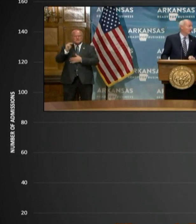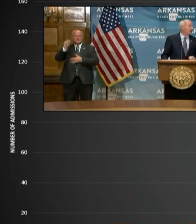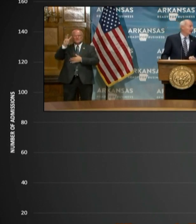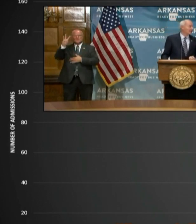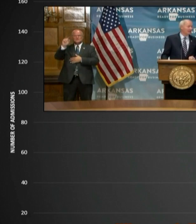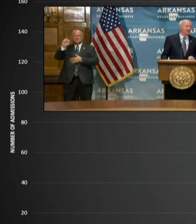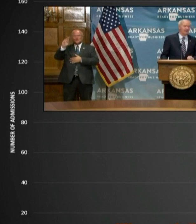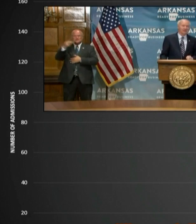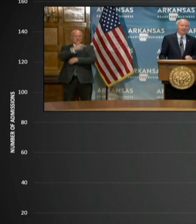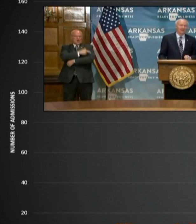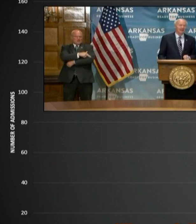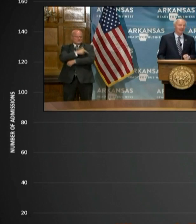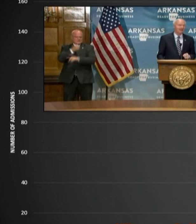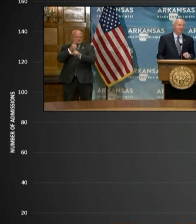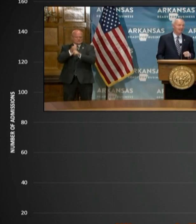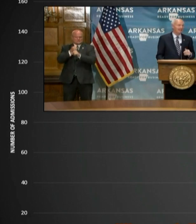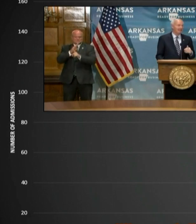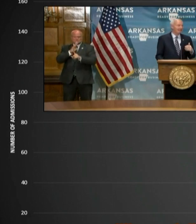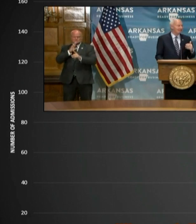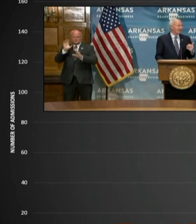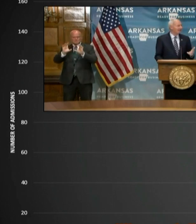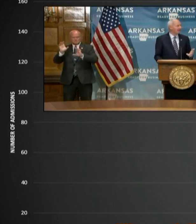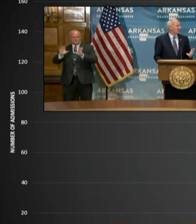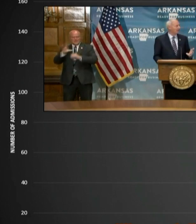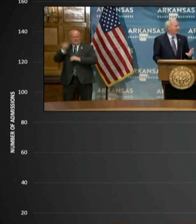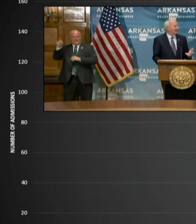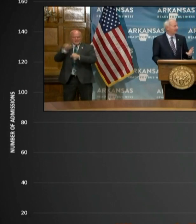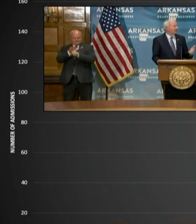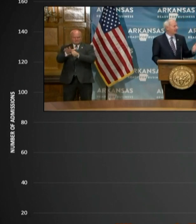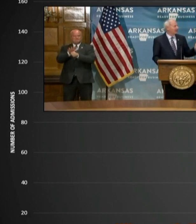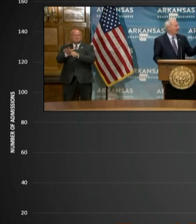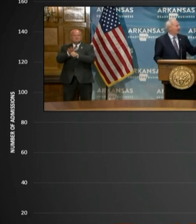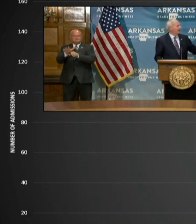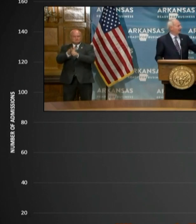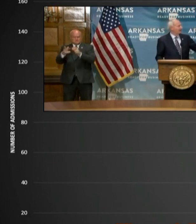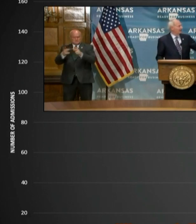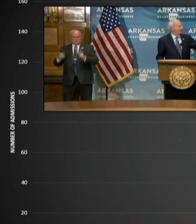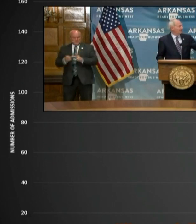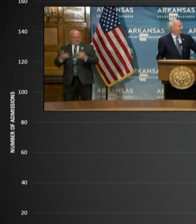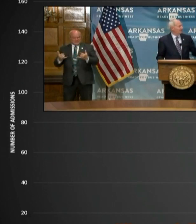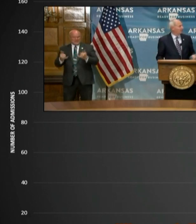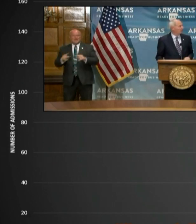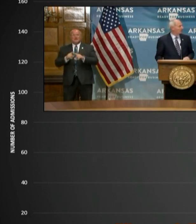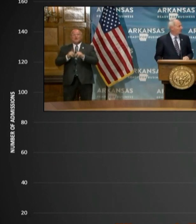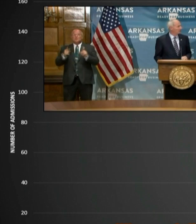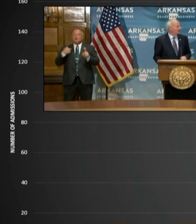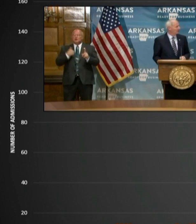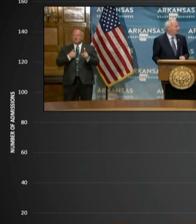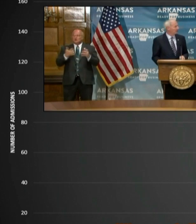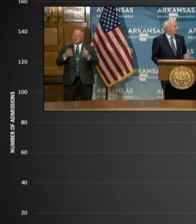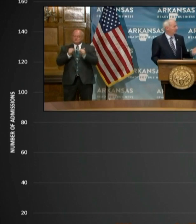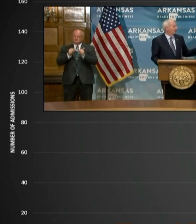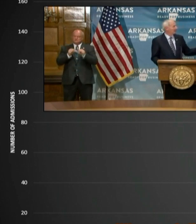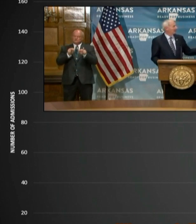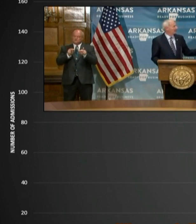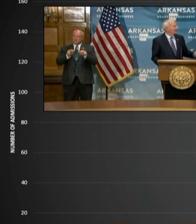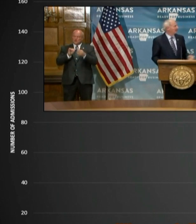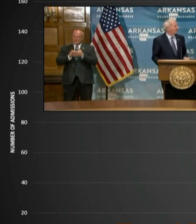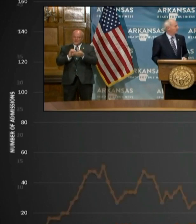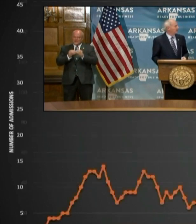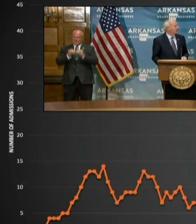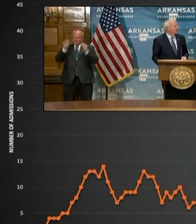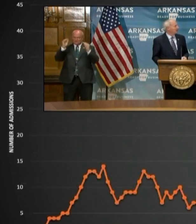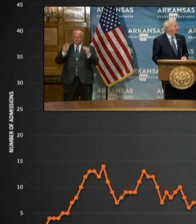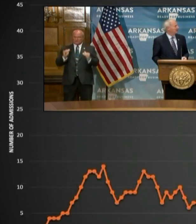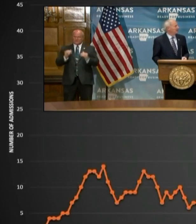Northwest Arkansas hospitals, and they have adequate capacity now, but we want to continue to watch that. And